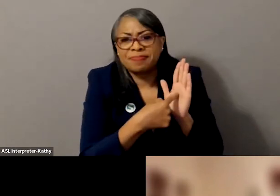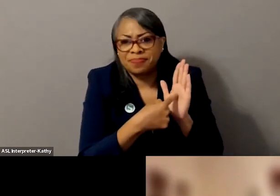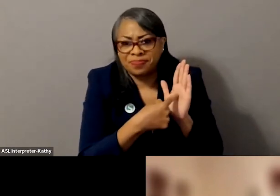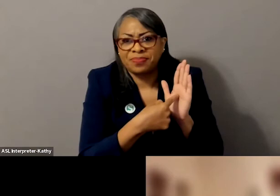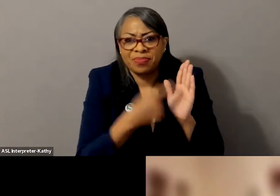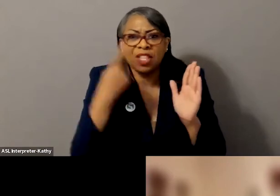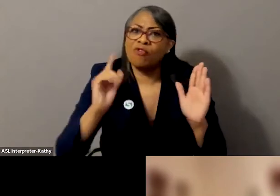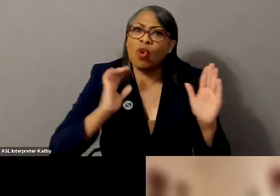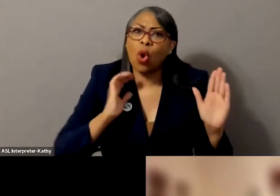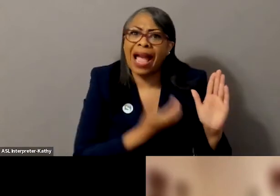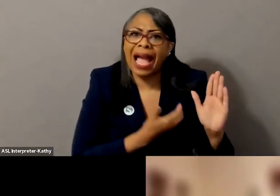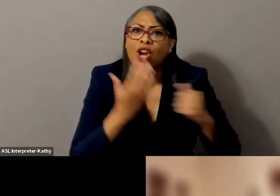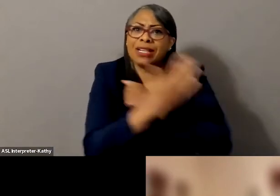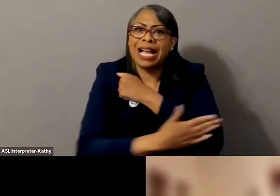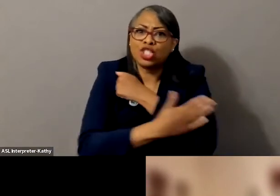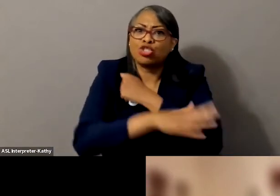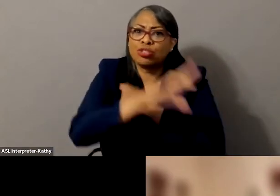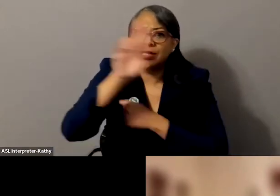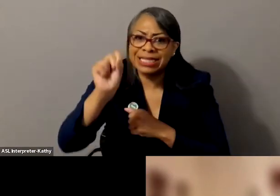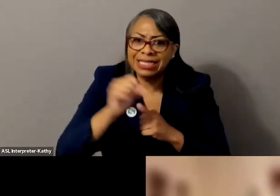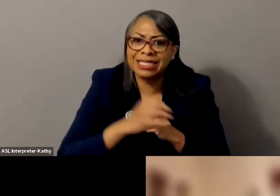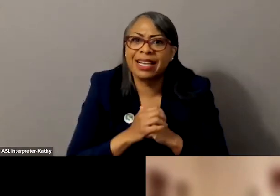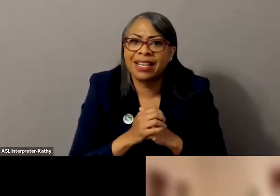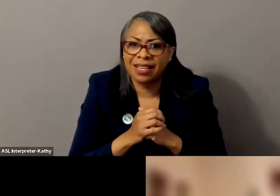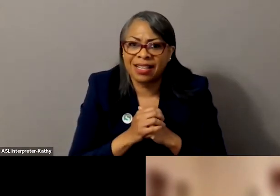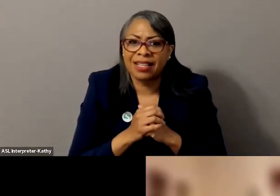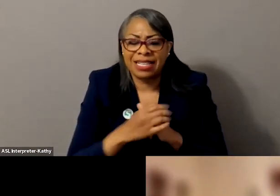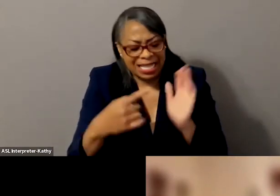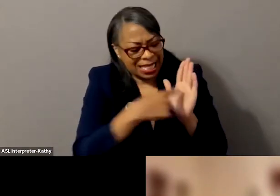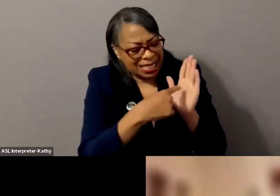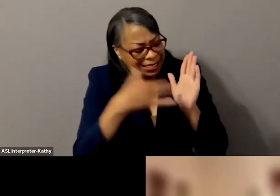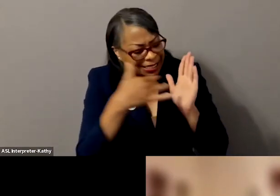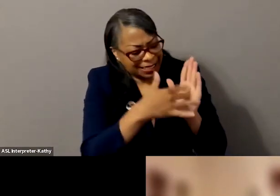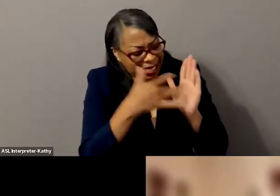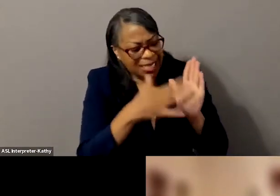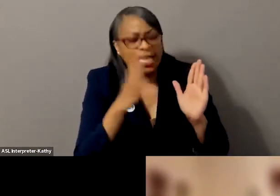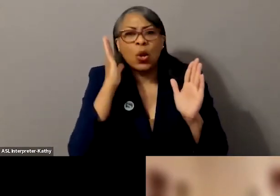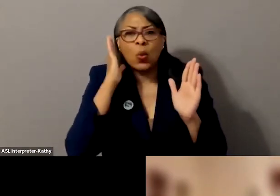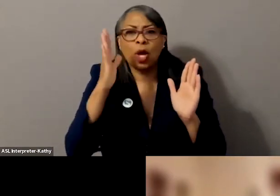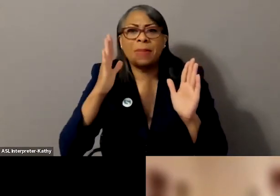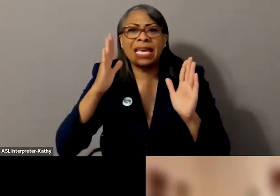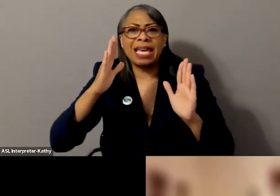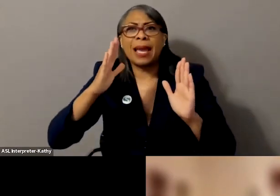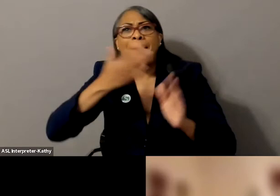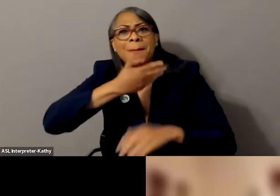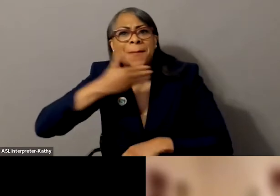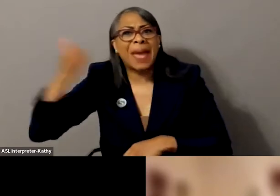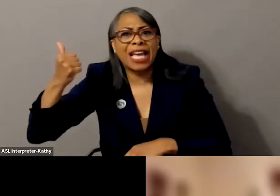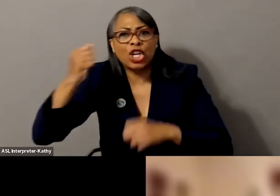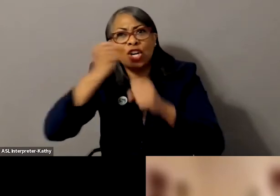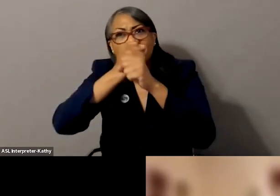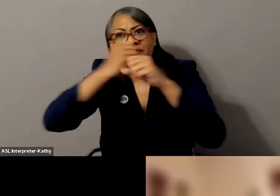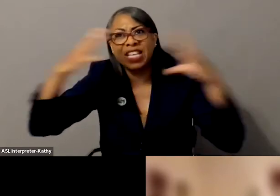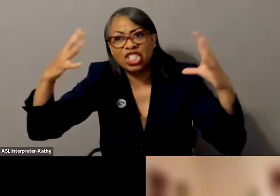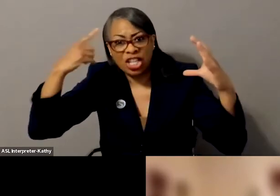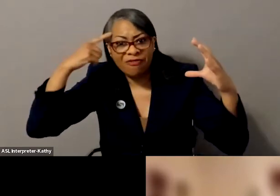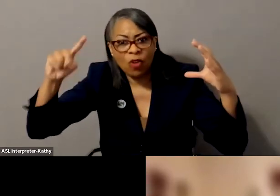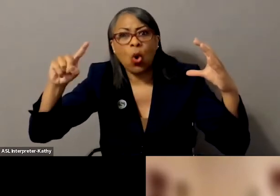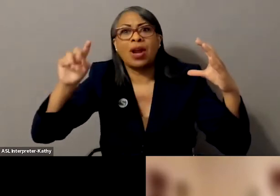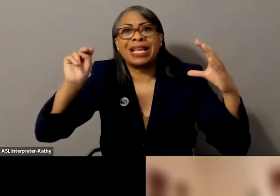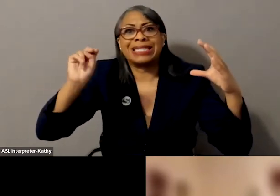our country. This study is a brighter vision for NCES